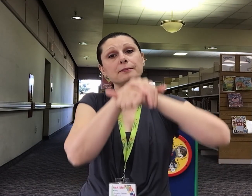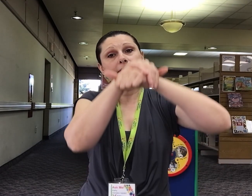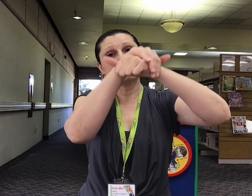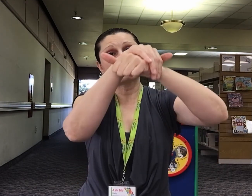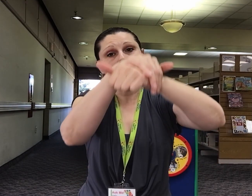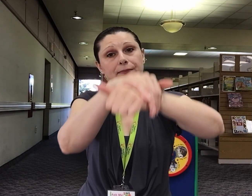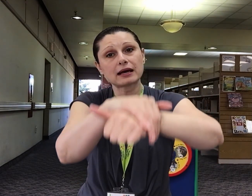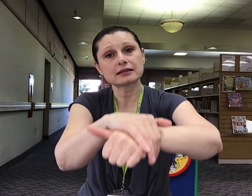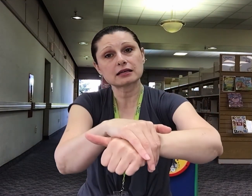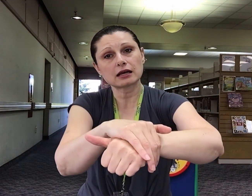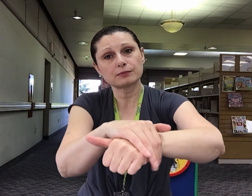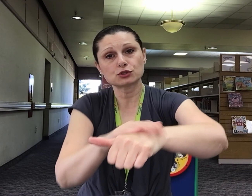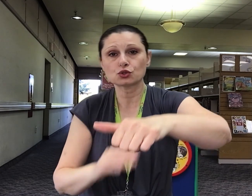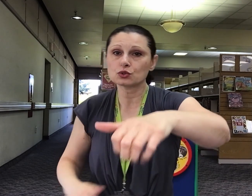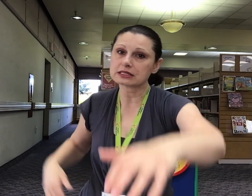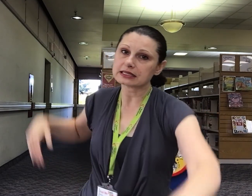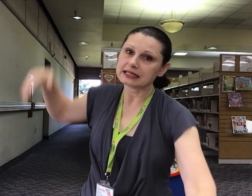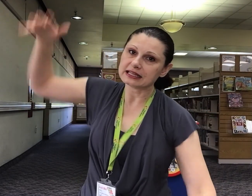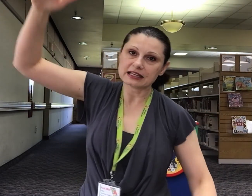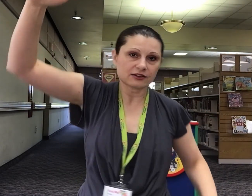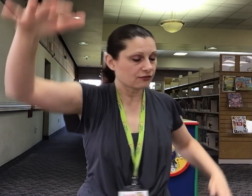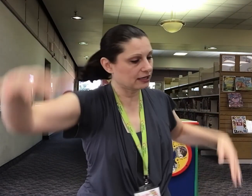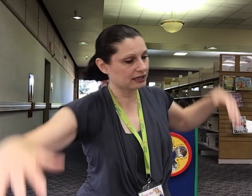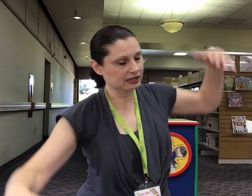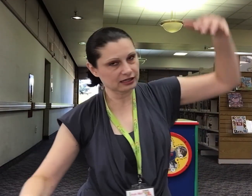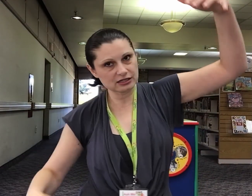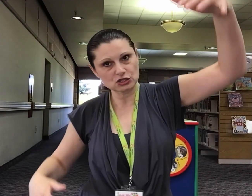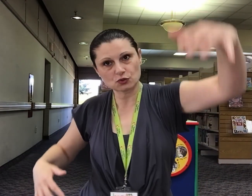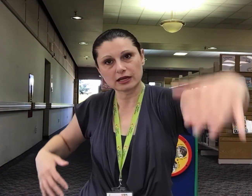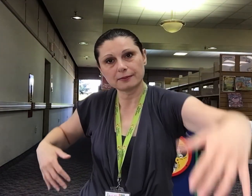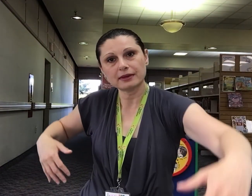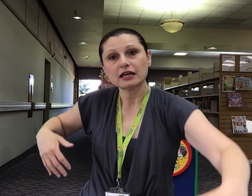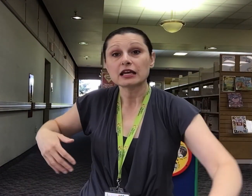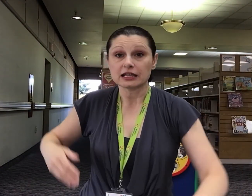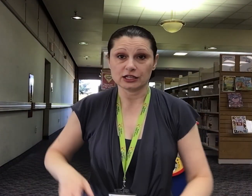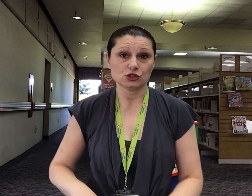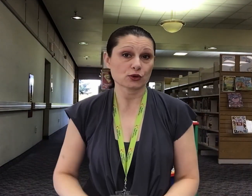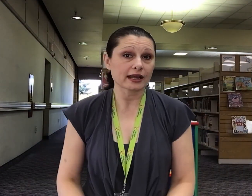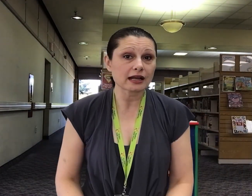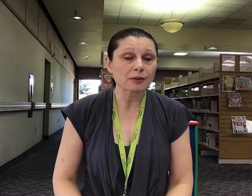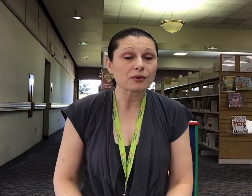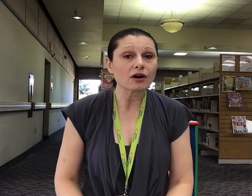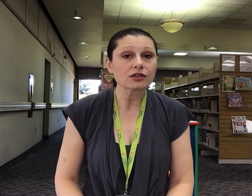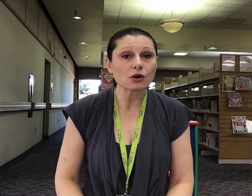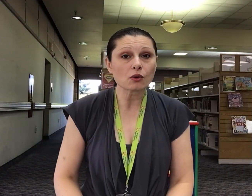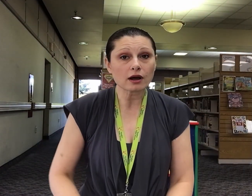in the bathtub to see if he could swim. He drank up all the water,